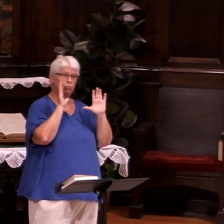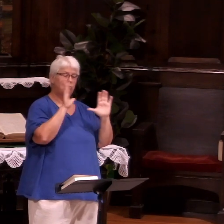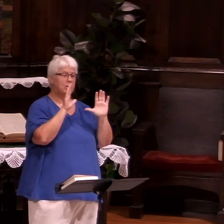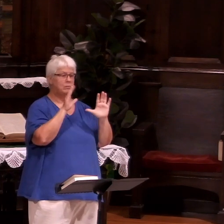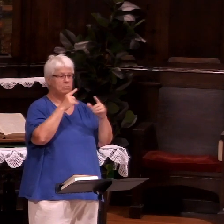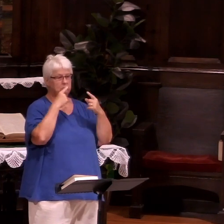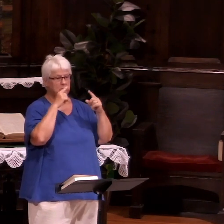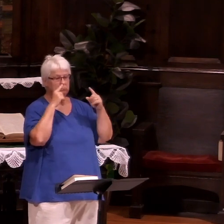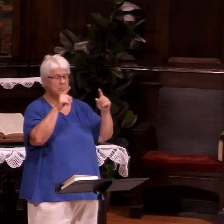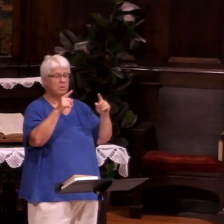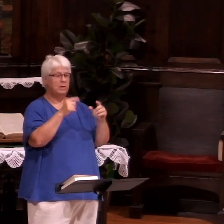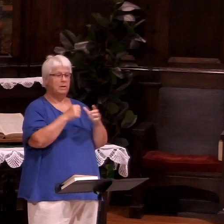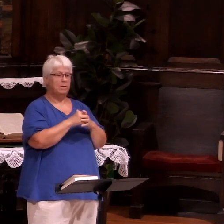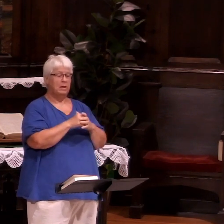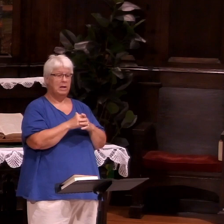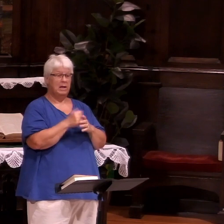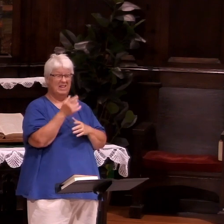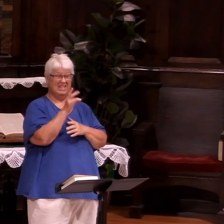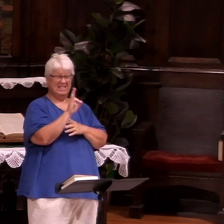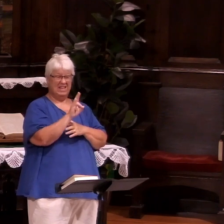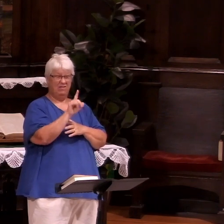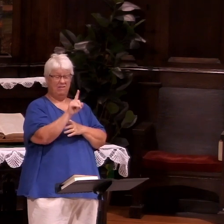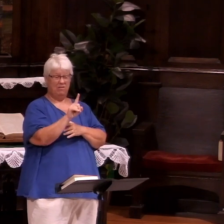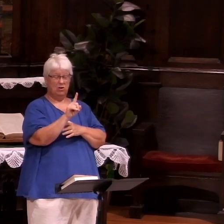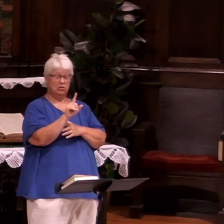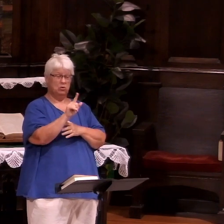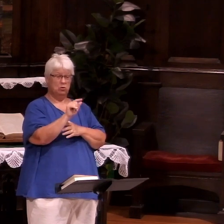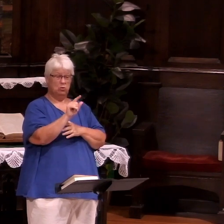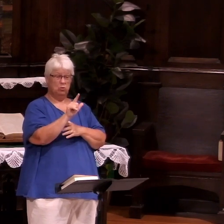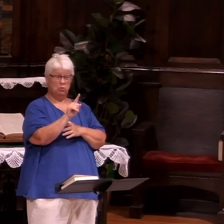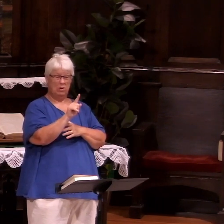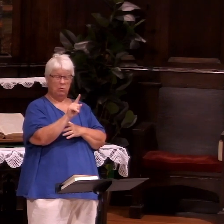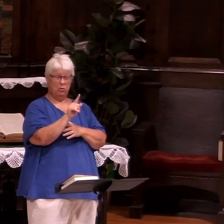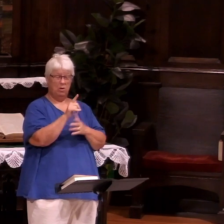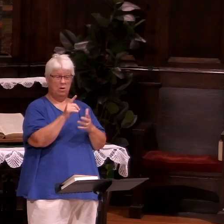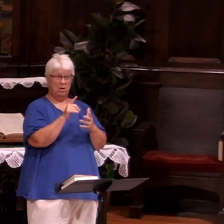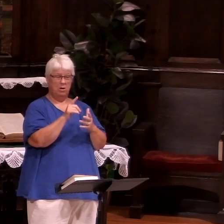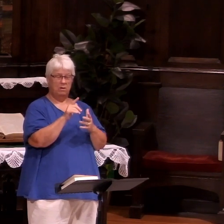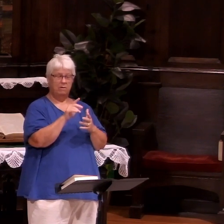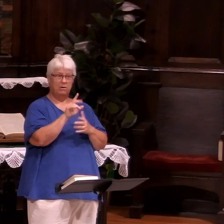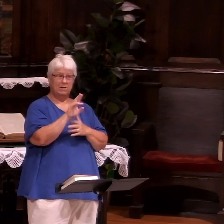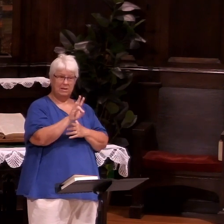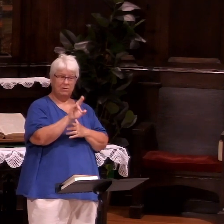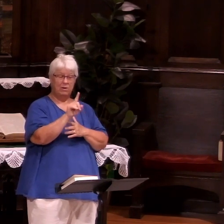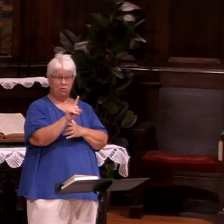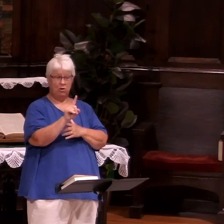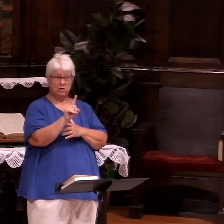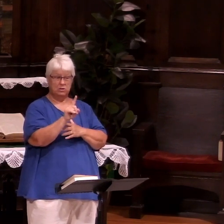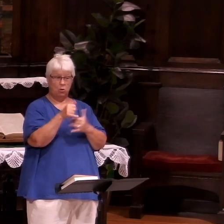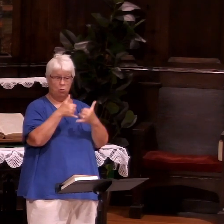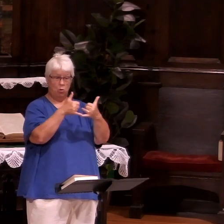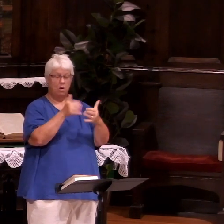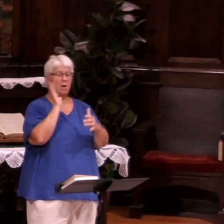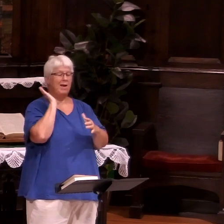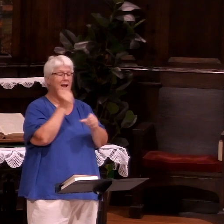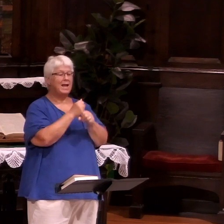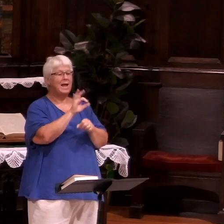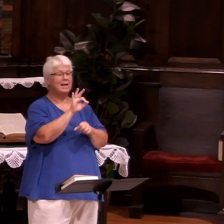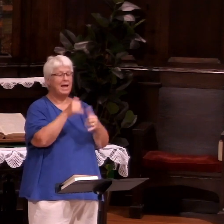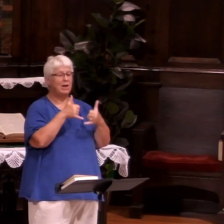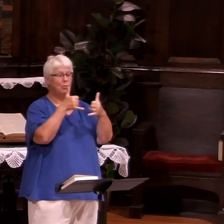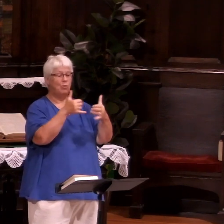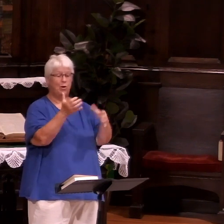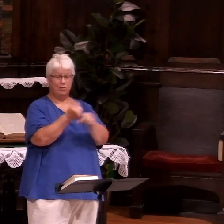audiences and critics, and at the 71st Tony Awards, it was nominated for 9 awards,